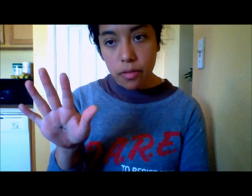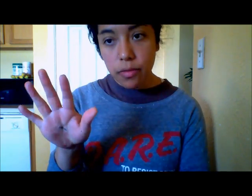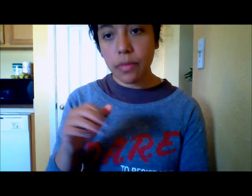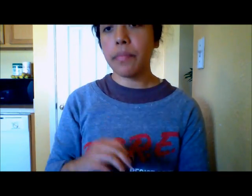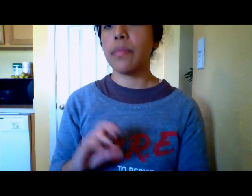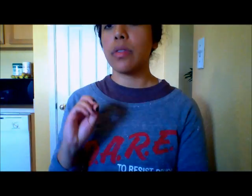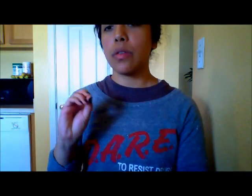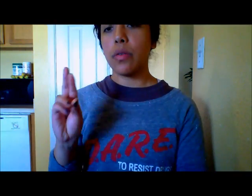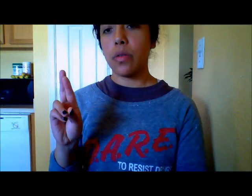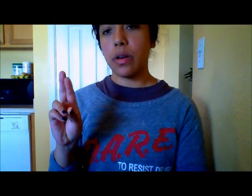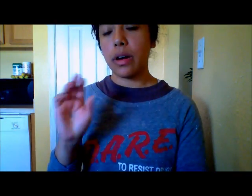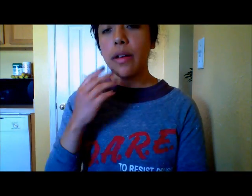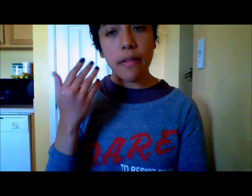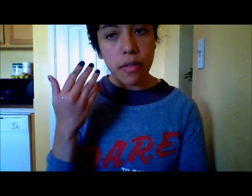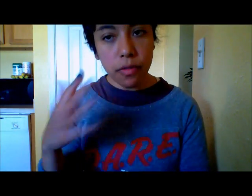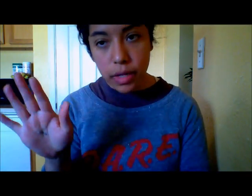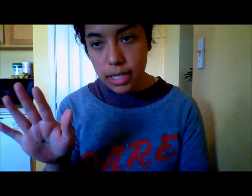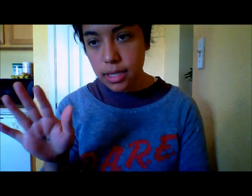Enough, or finish.